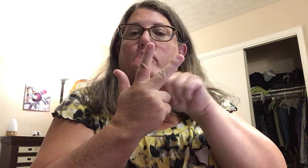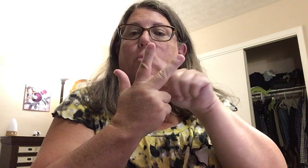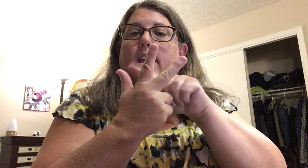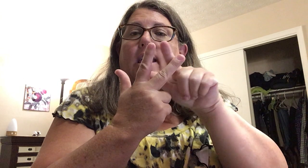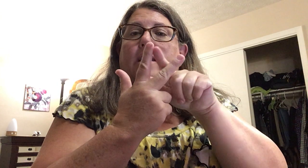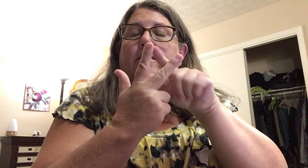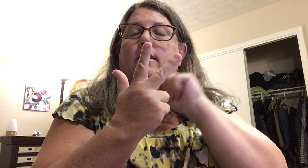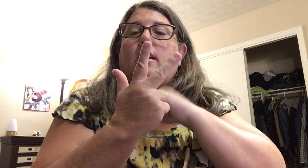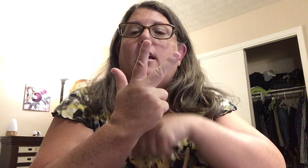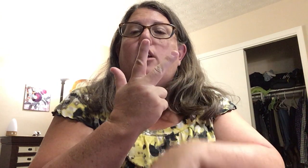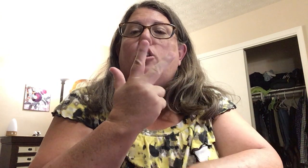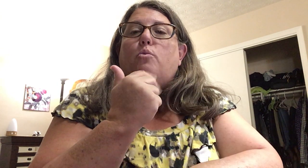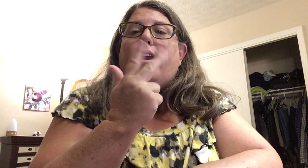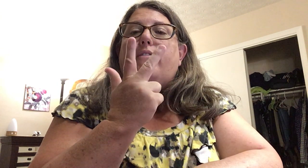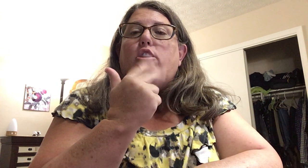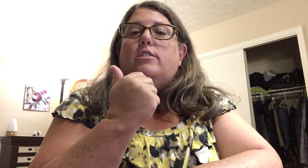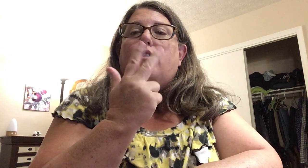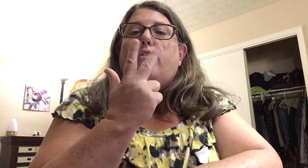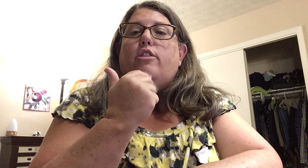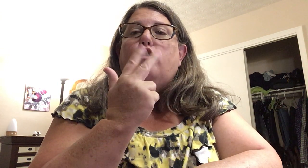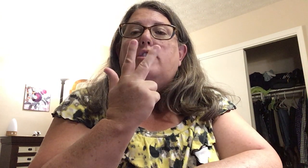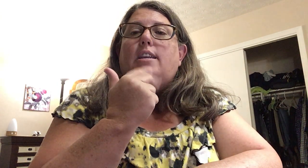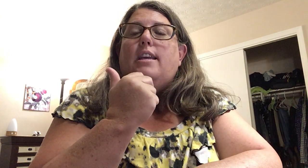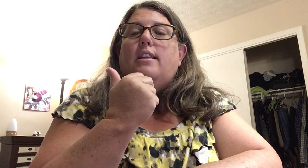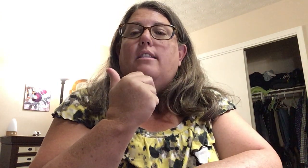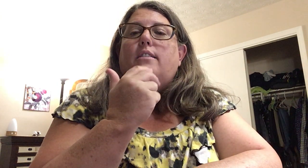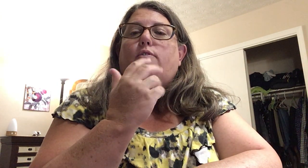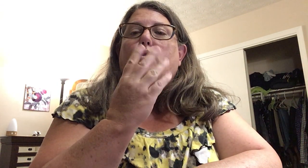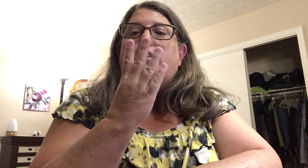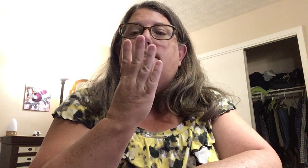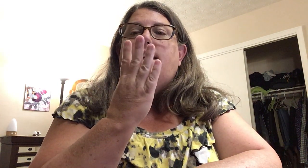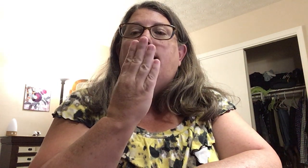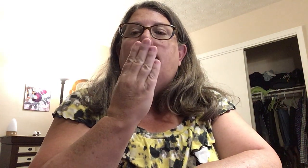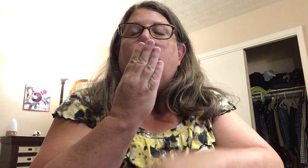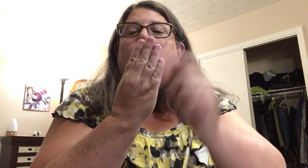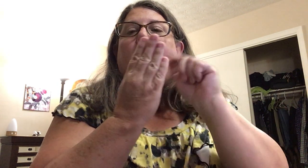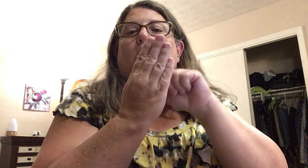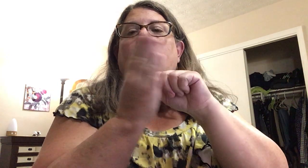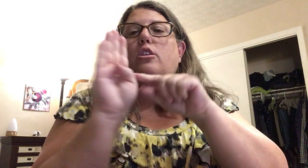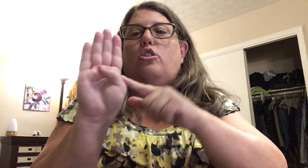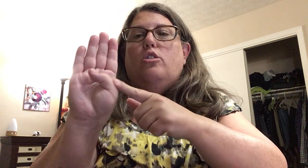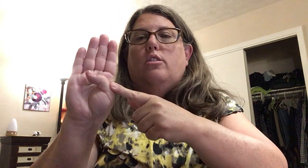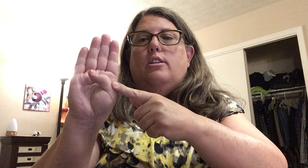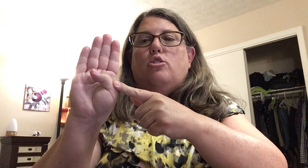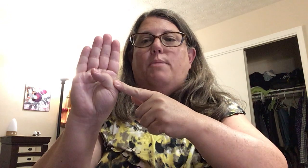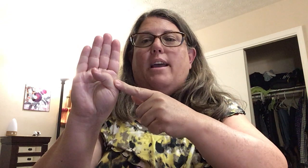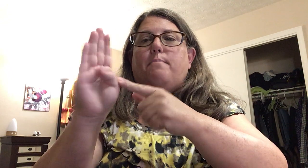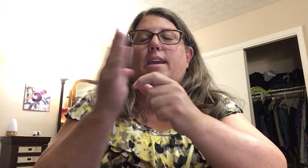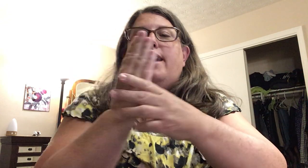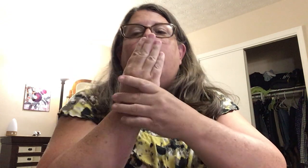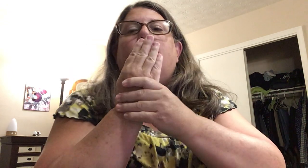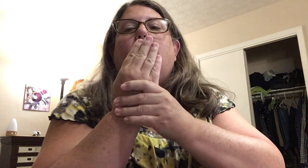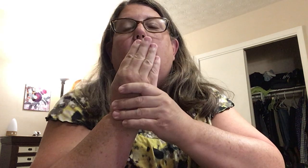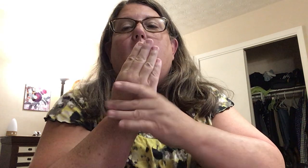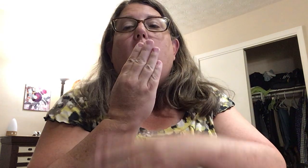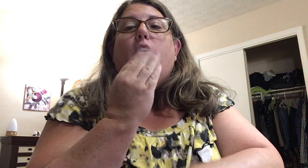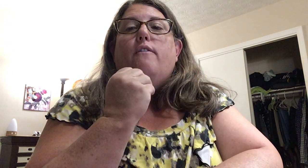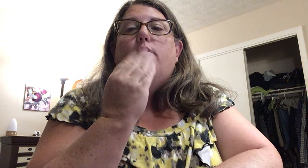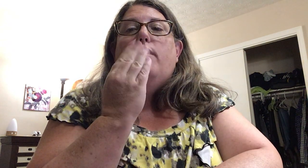3 again, you're going to wave at yourself. 13, 14, it's going to be like a B. Wave